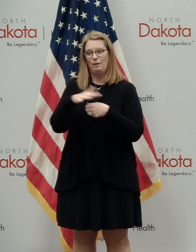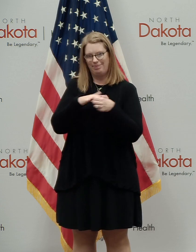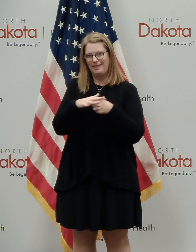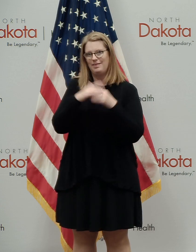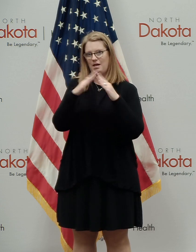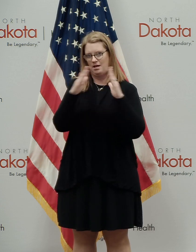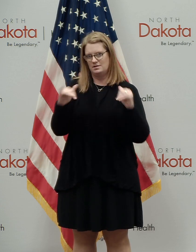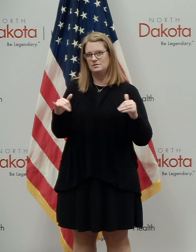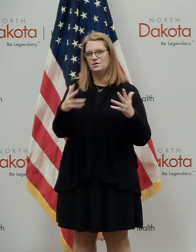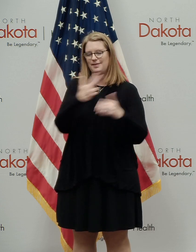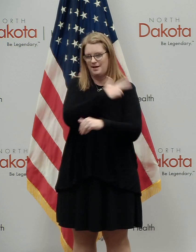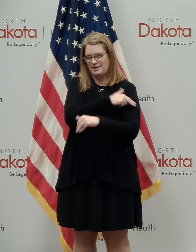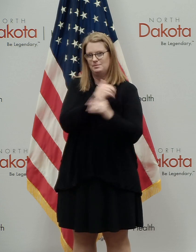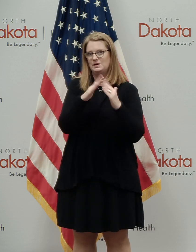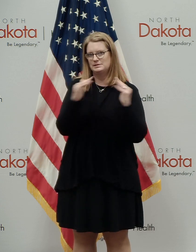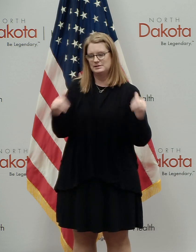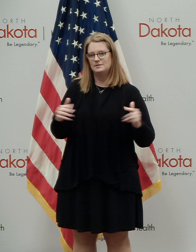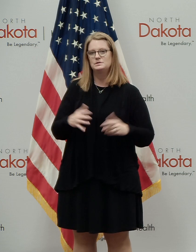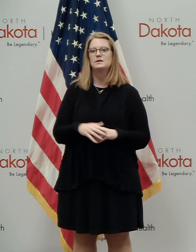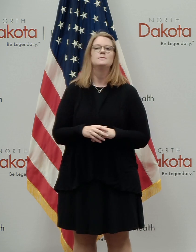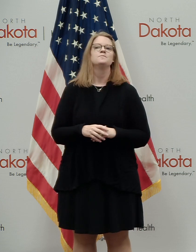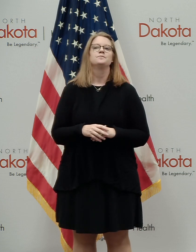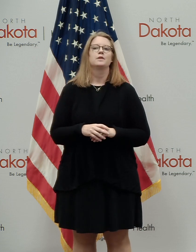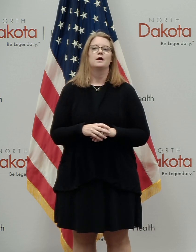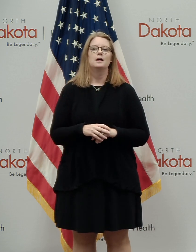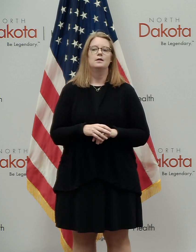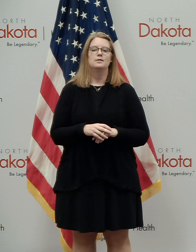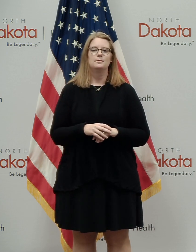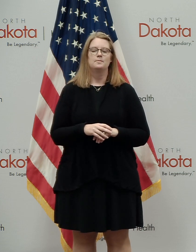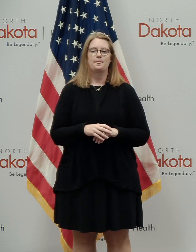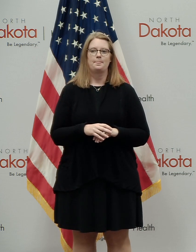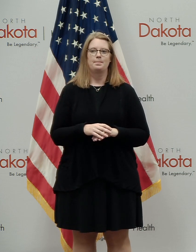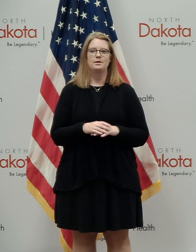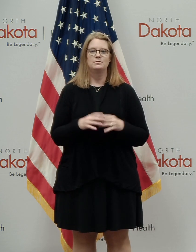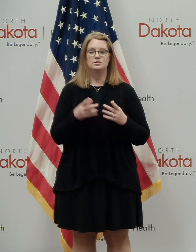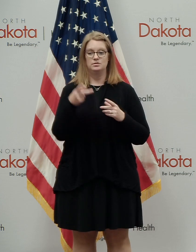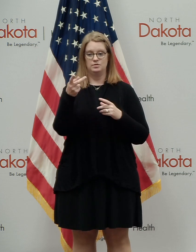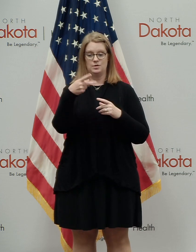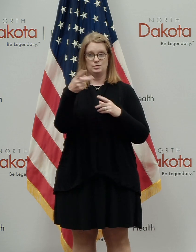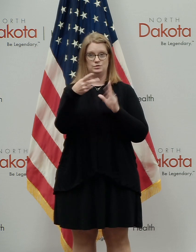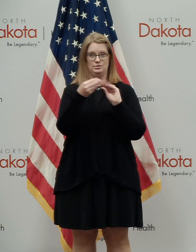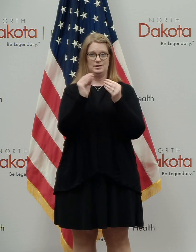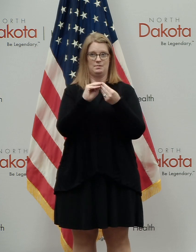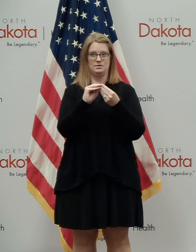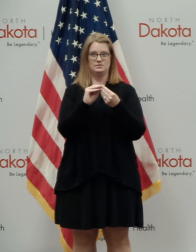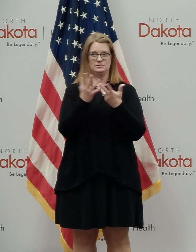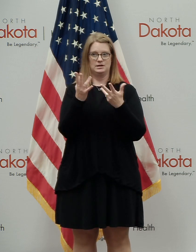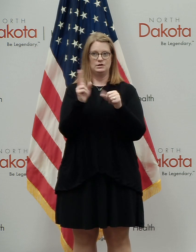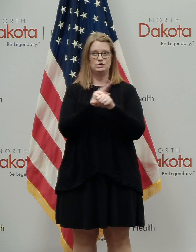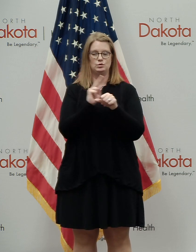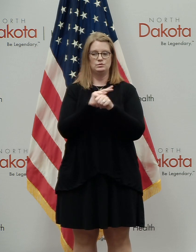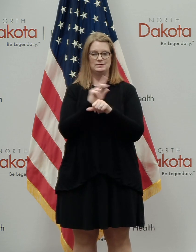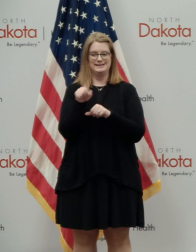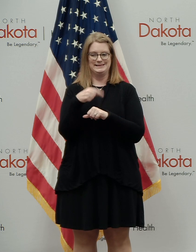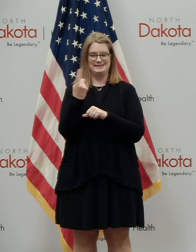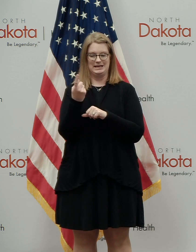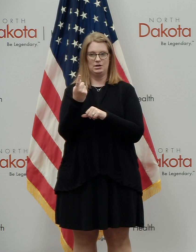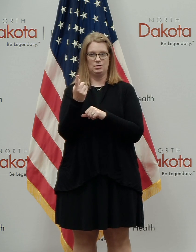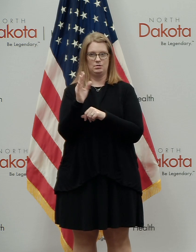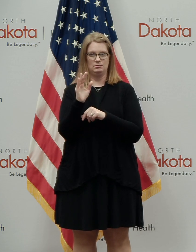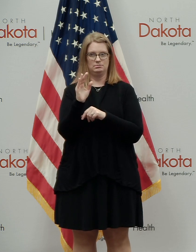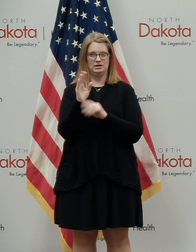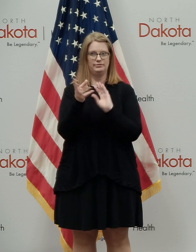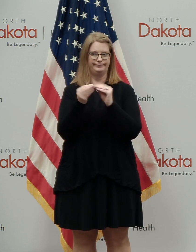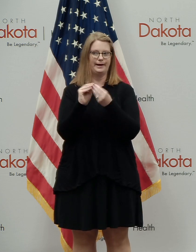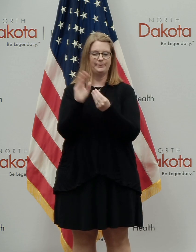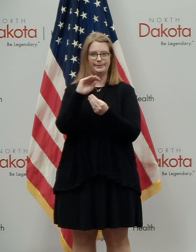have. They can increase those numbers. And so we are, you divide those two numbers, and we are using single-digit percentage of